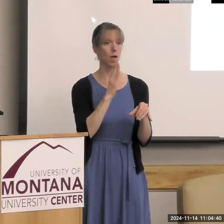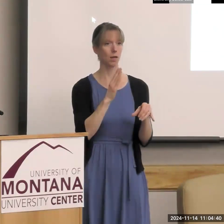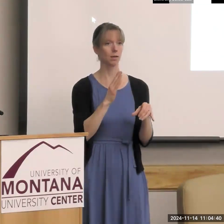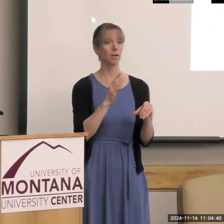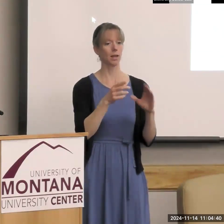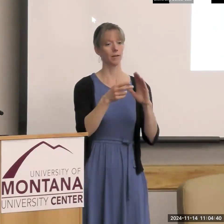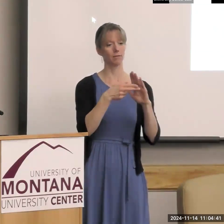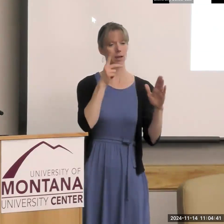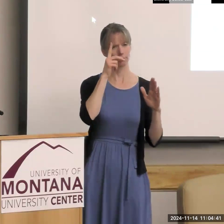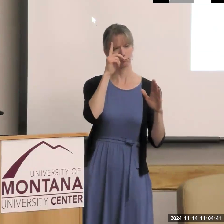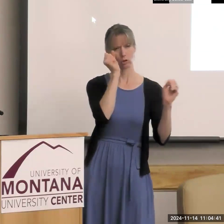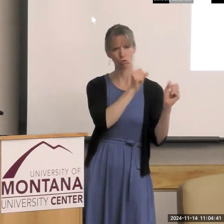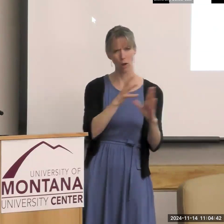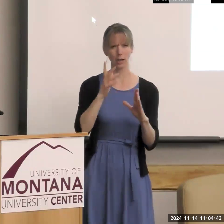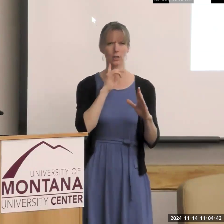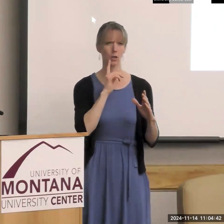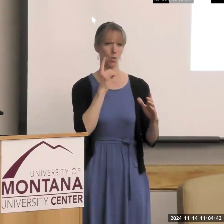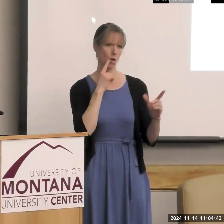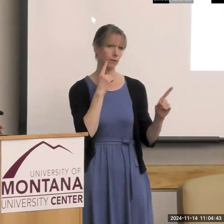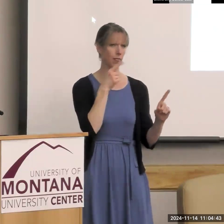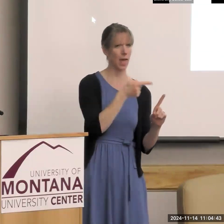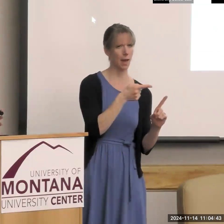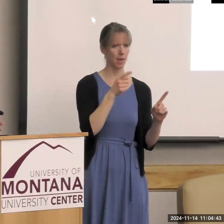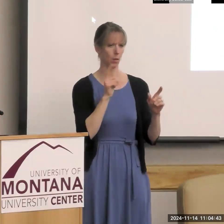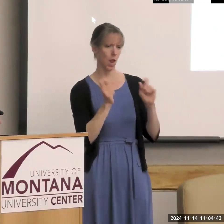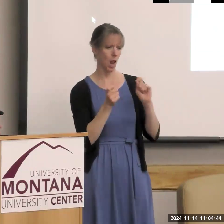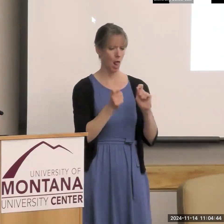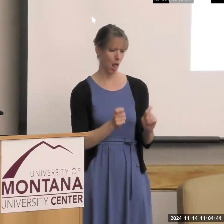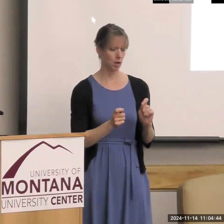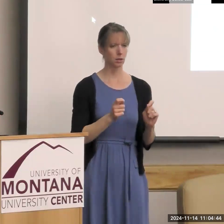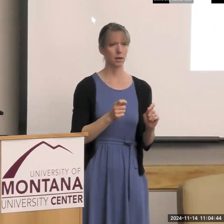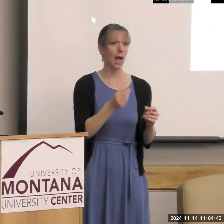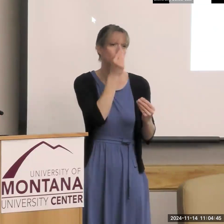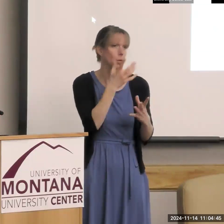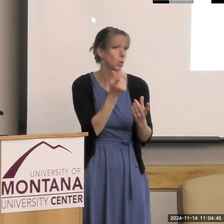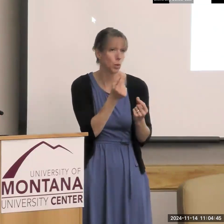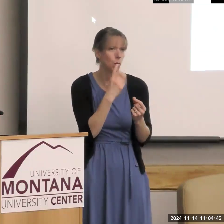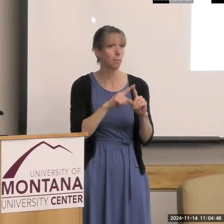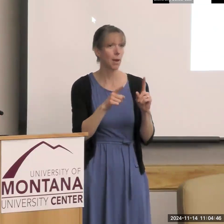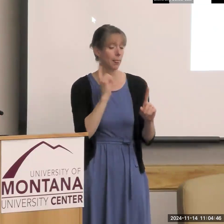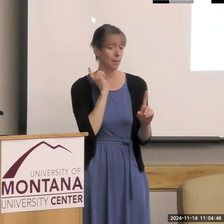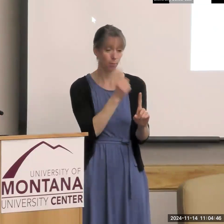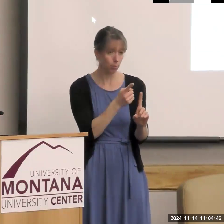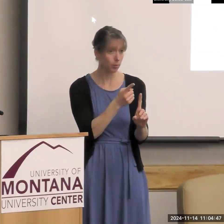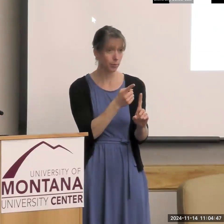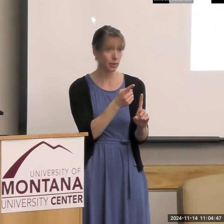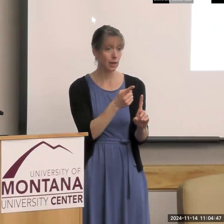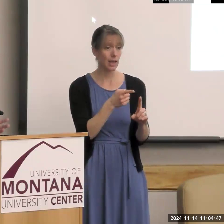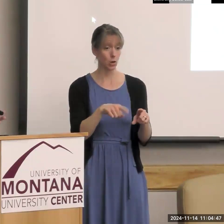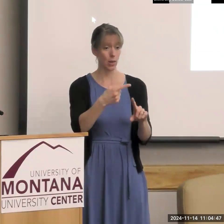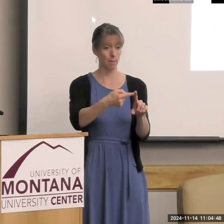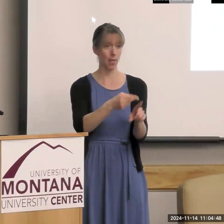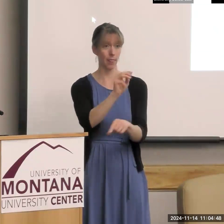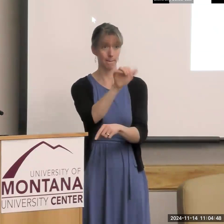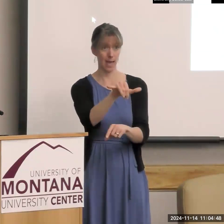work for them. They're going to field test them. They're going to tweak them. They're going to change them. I don't care what they do to them, because the idea is then in May, we're going to